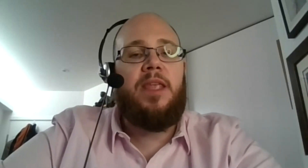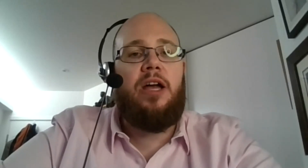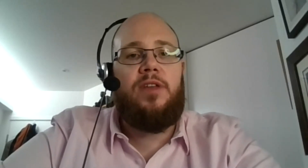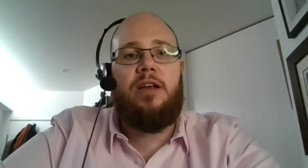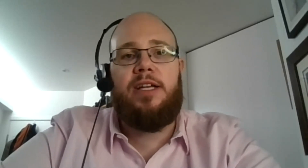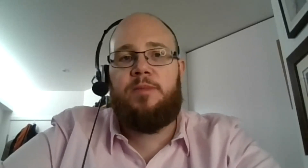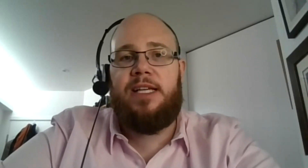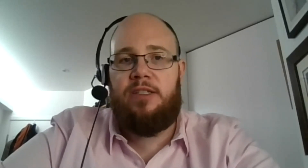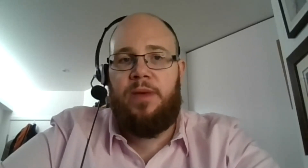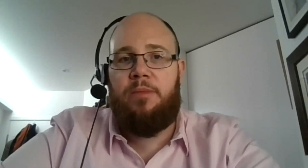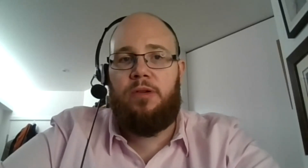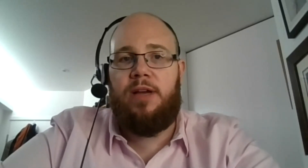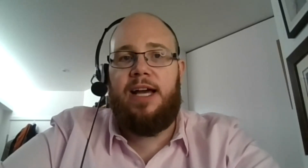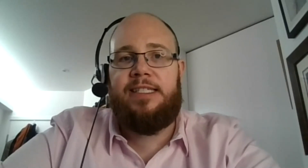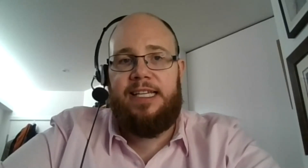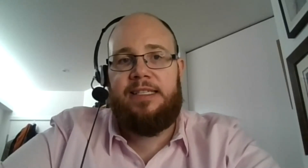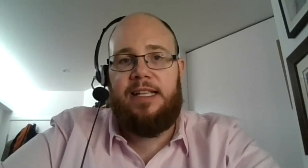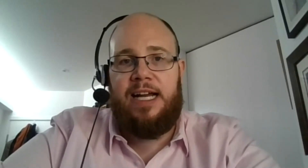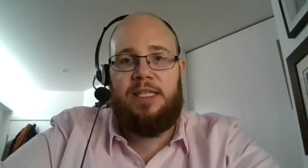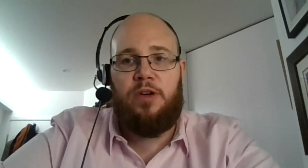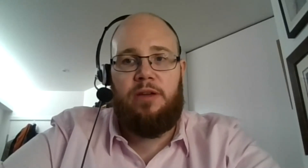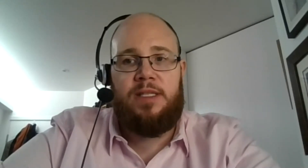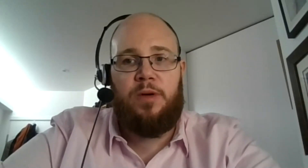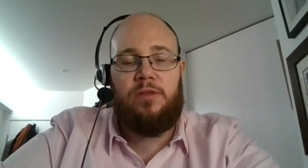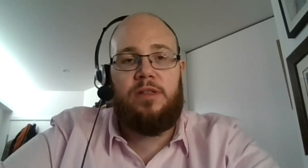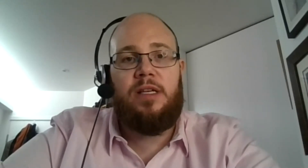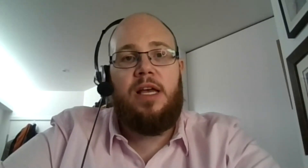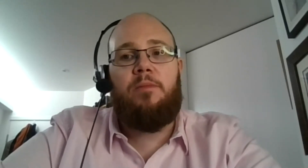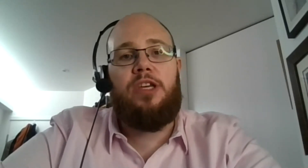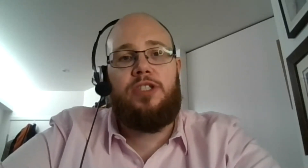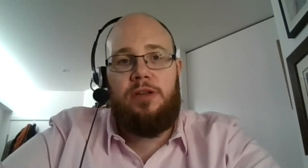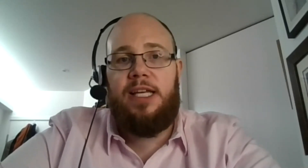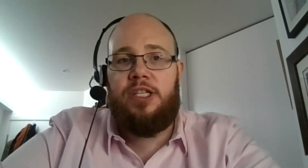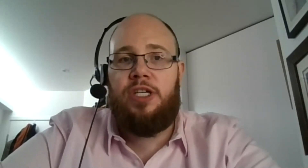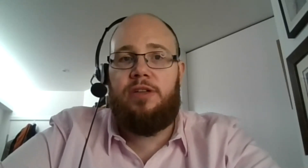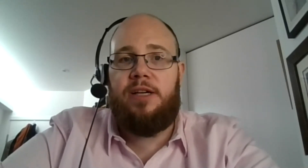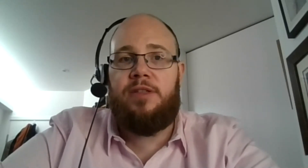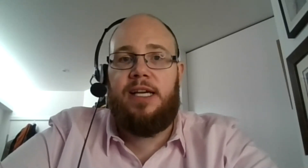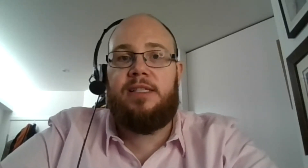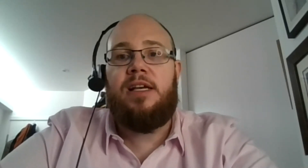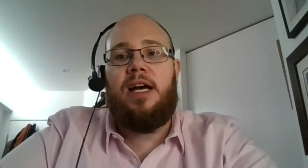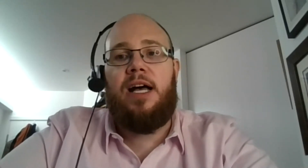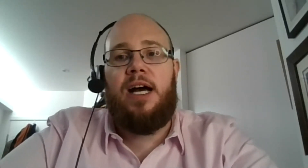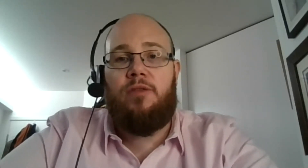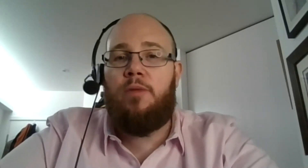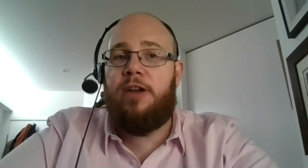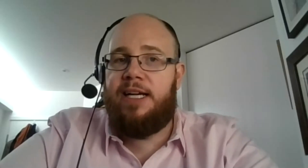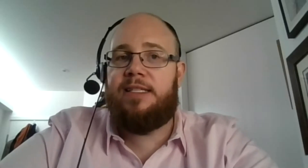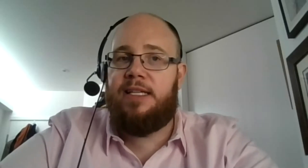over 90% of people get a decent antibody response. But you do need the 2 doses, and they're all pretty consistent